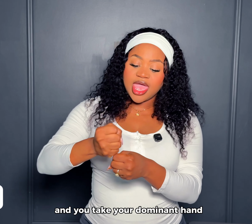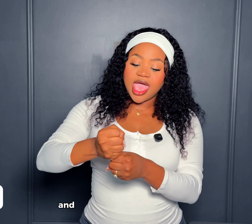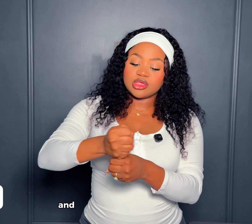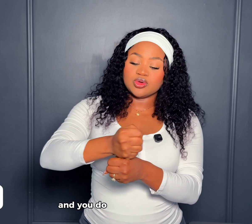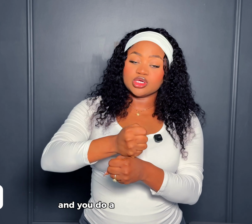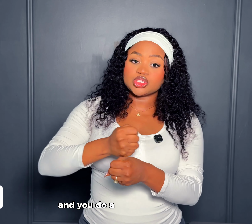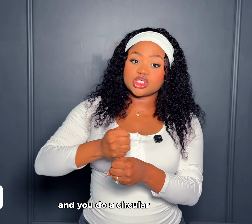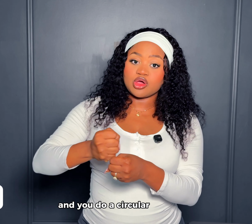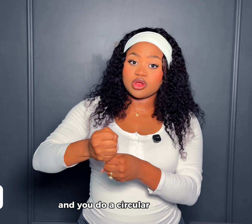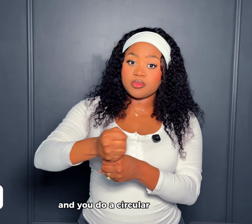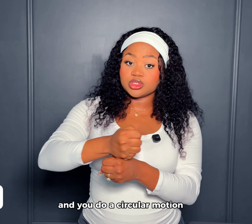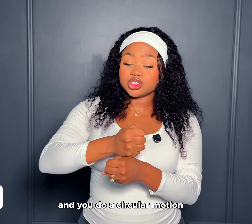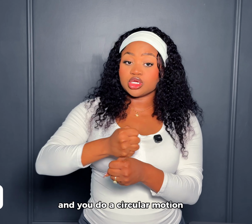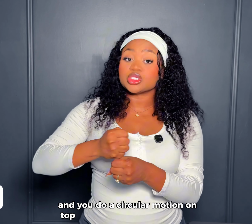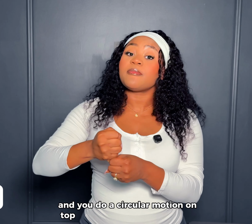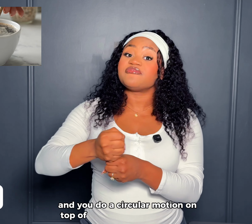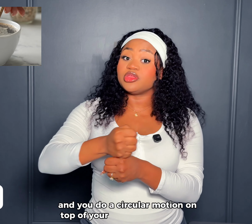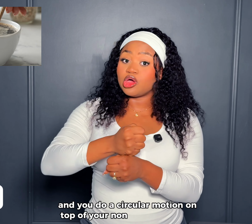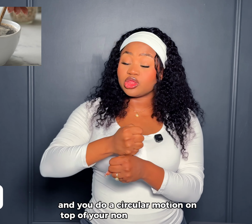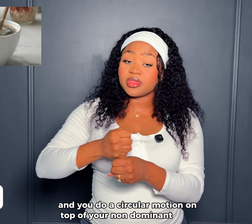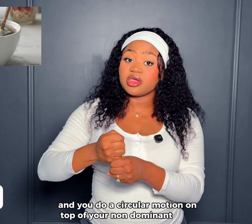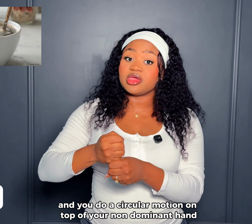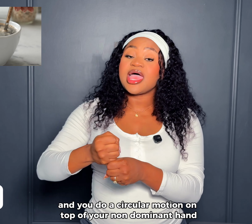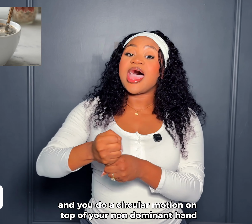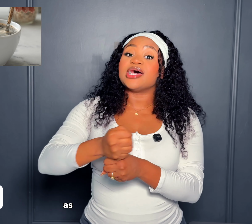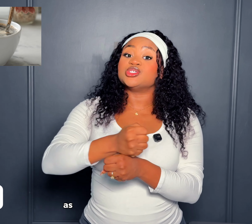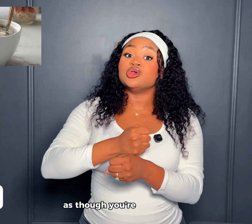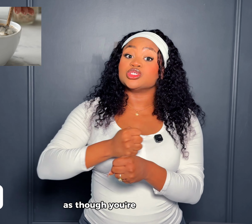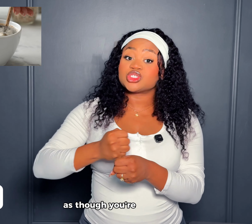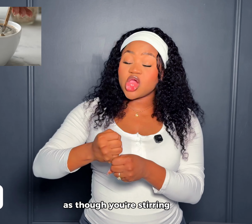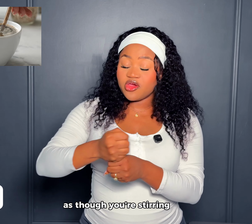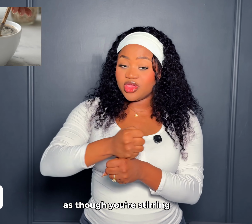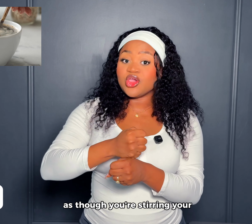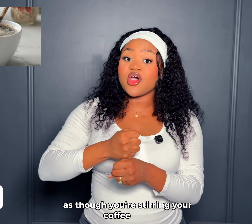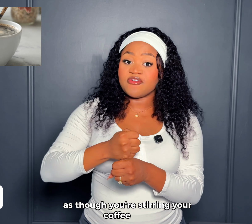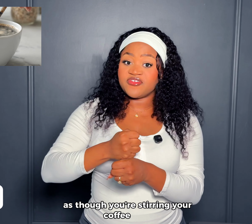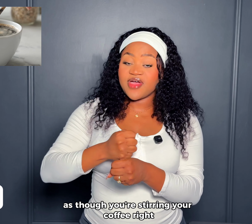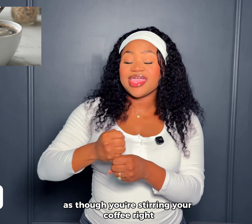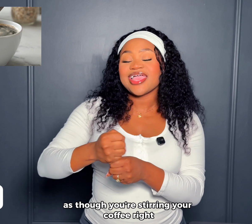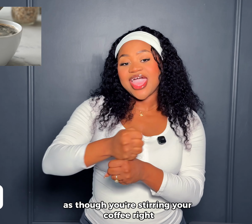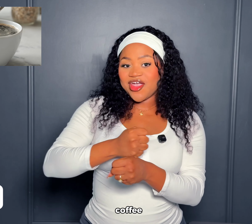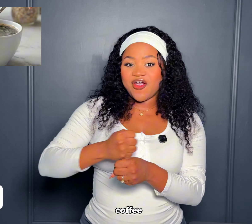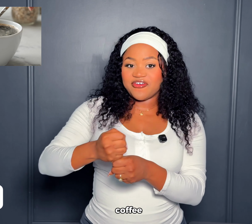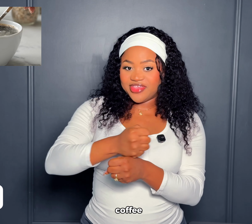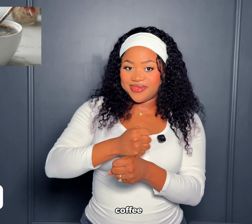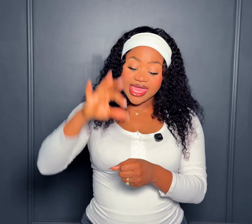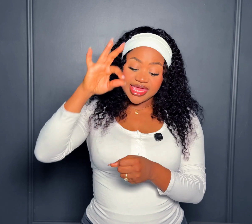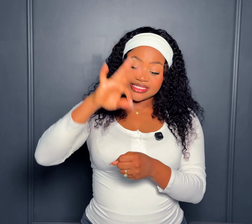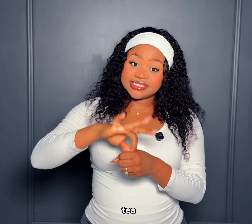and you do a circular motion on top of your non-dominant hand as though you're stirring your coffee, right? Coffee.